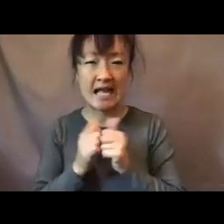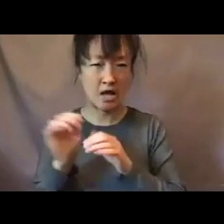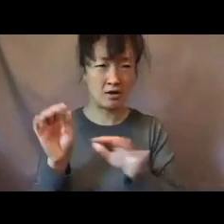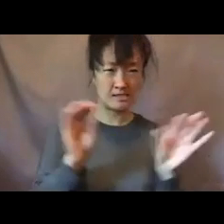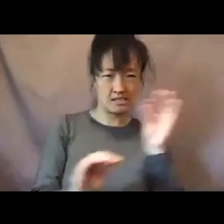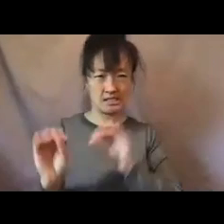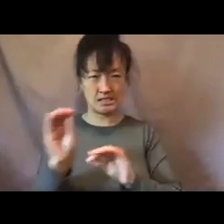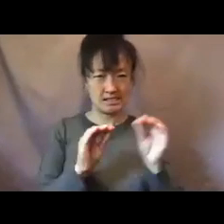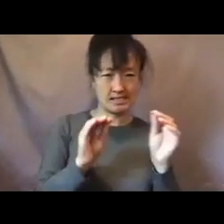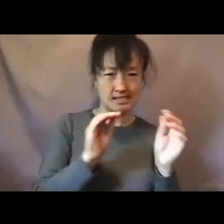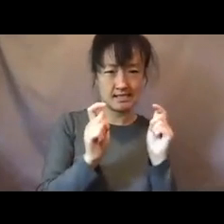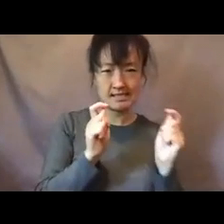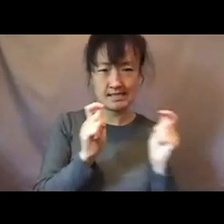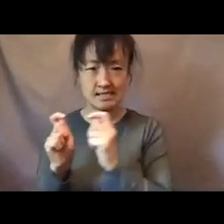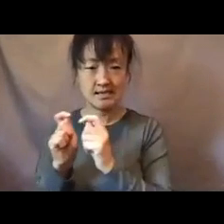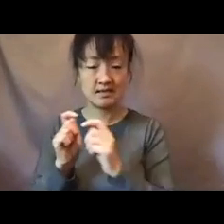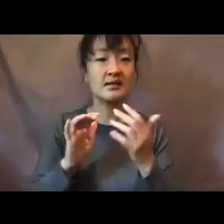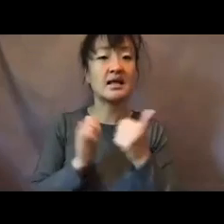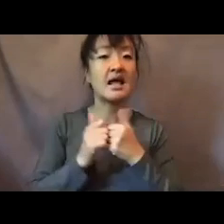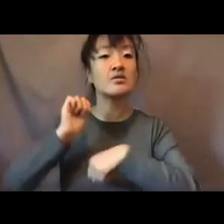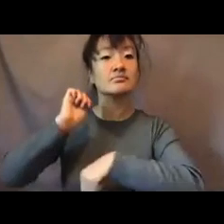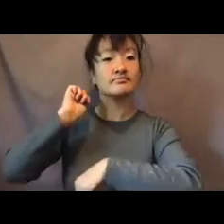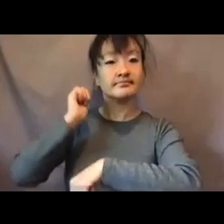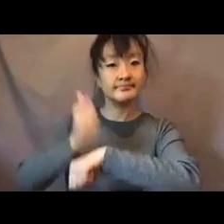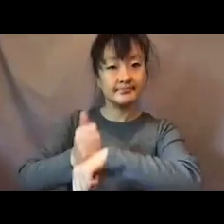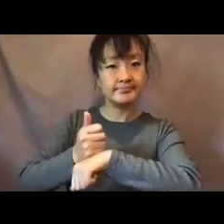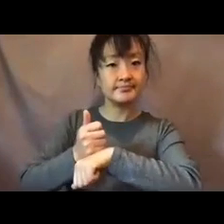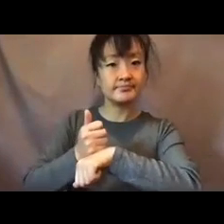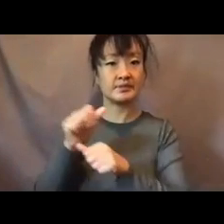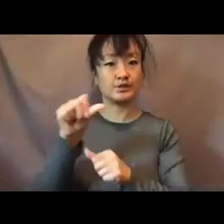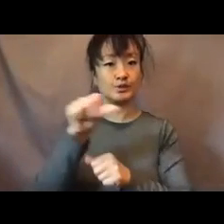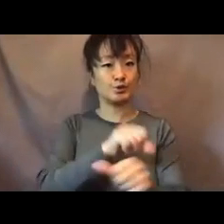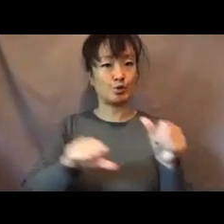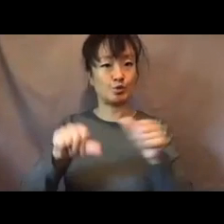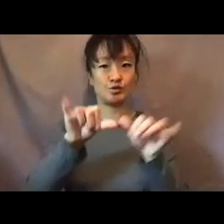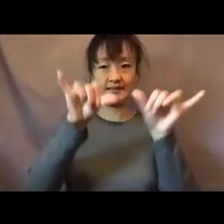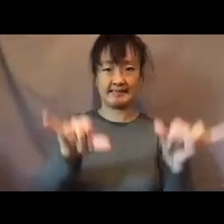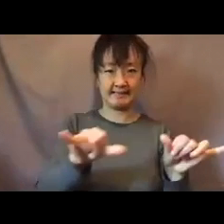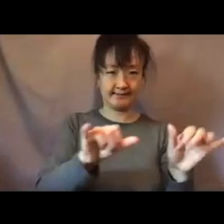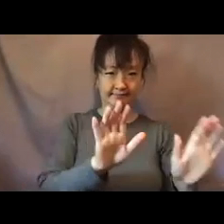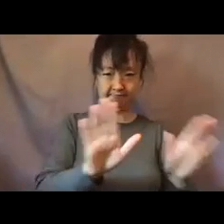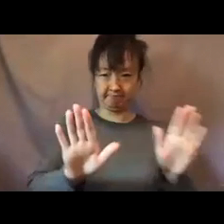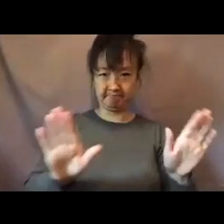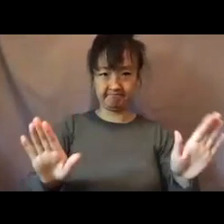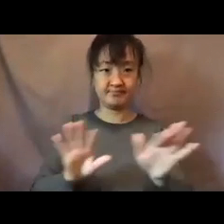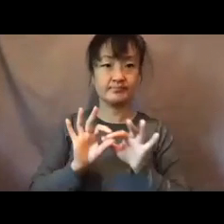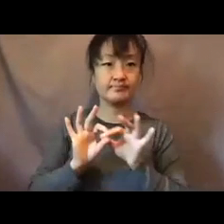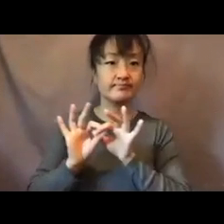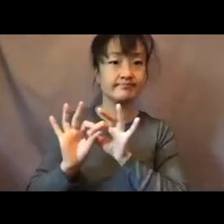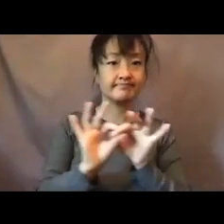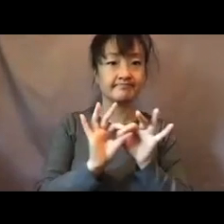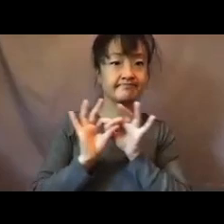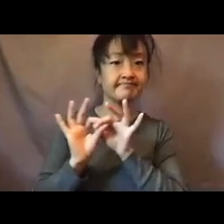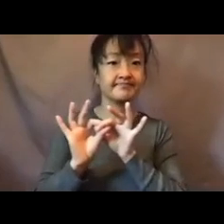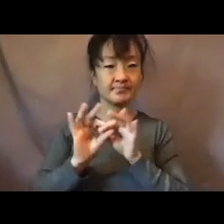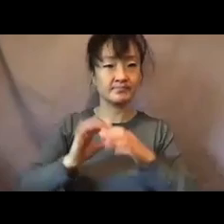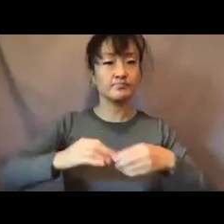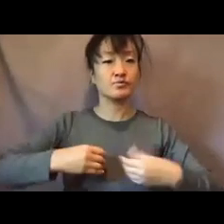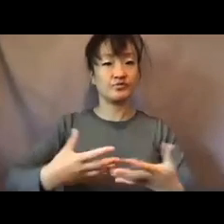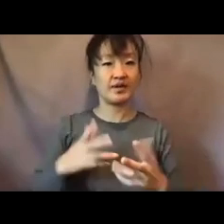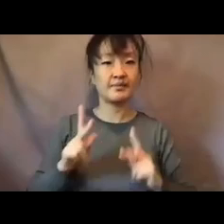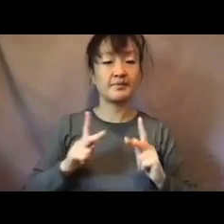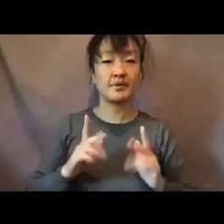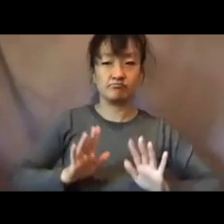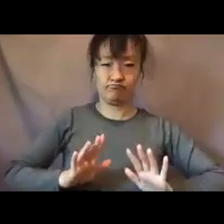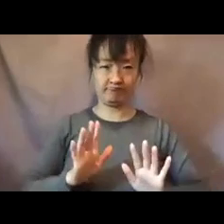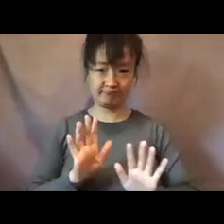ourselves and basically set up social systems of relationships that also gave people a sense of where